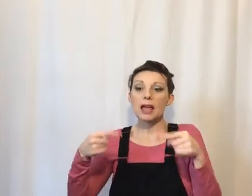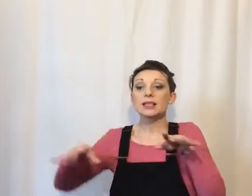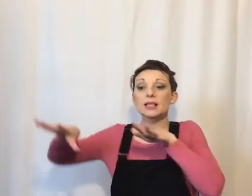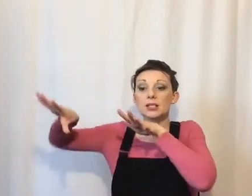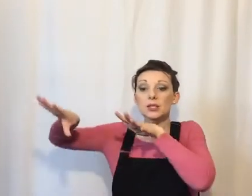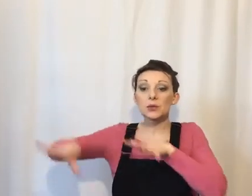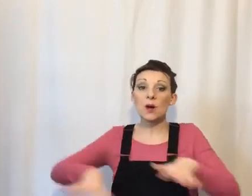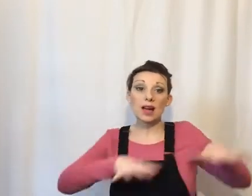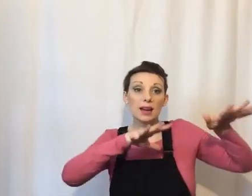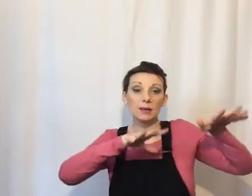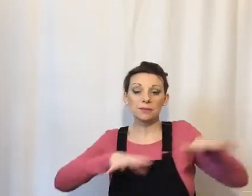Let's sway